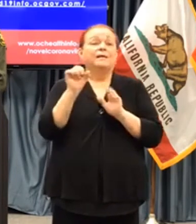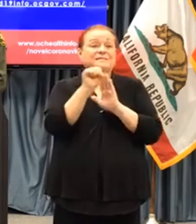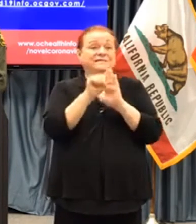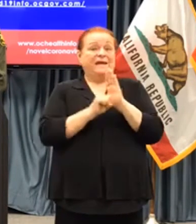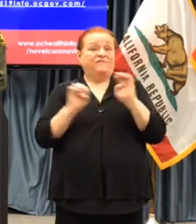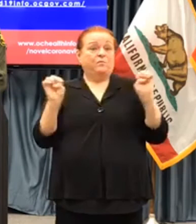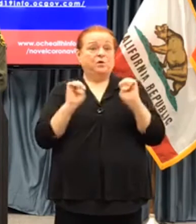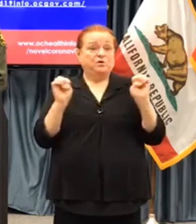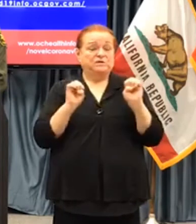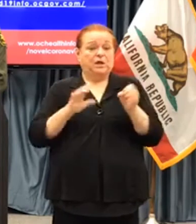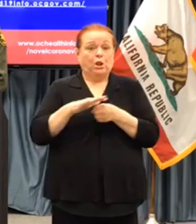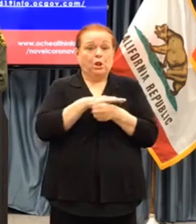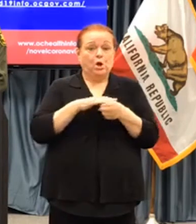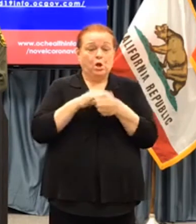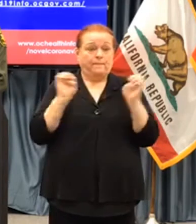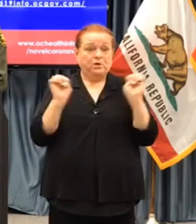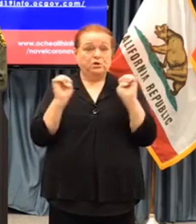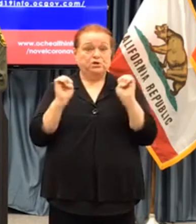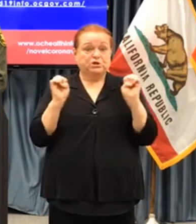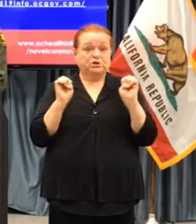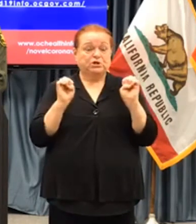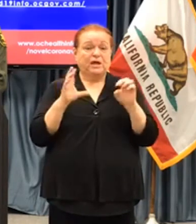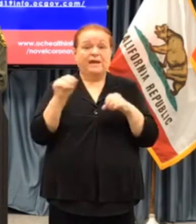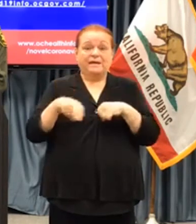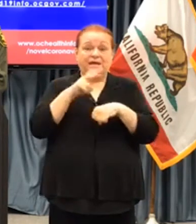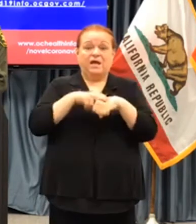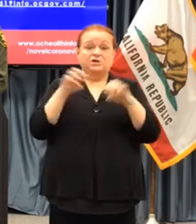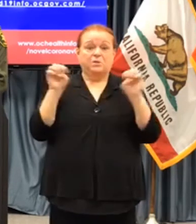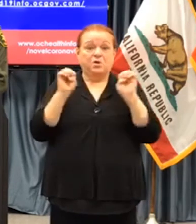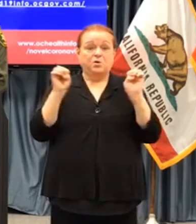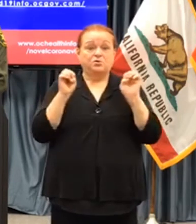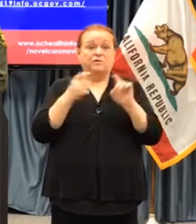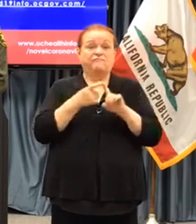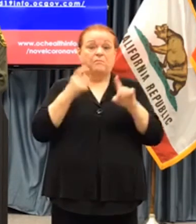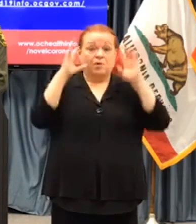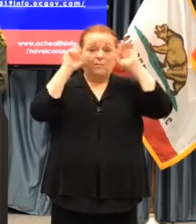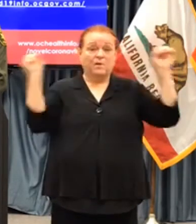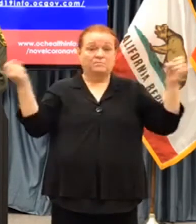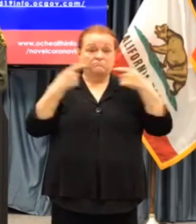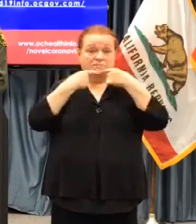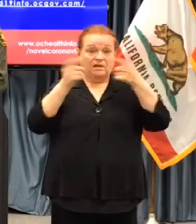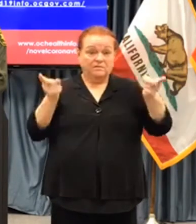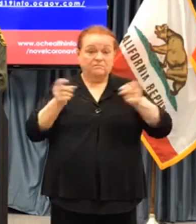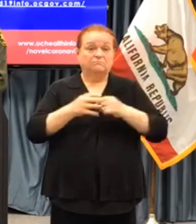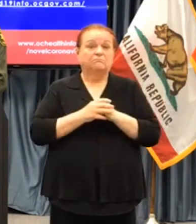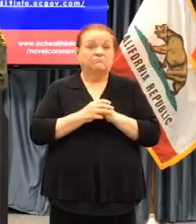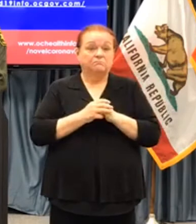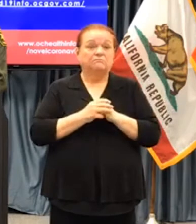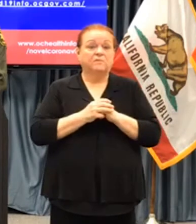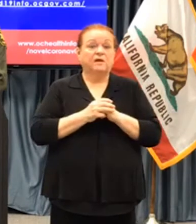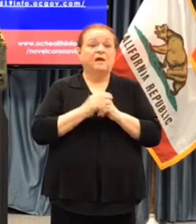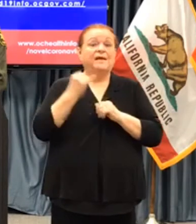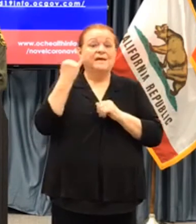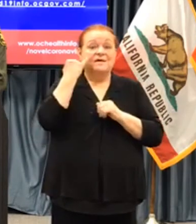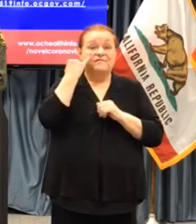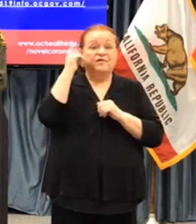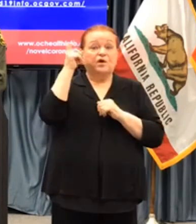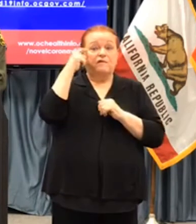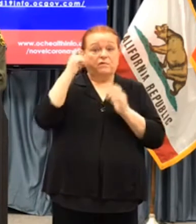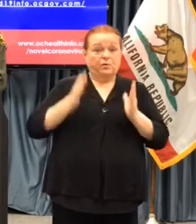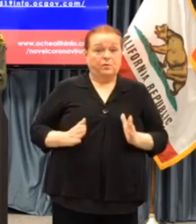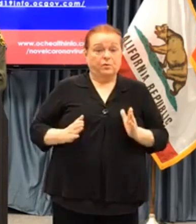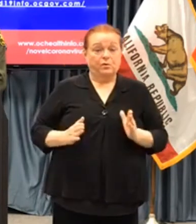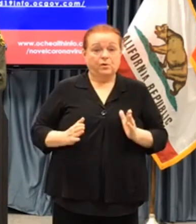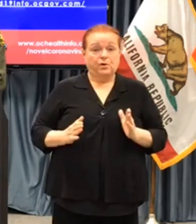It's a local emergency and also a gubernatorial and national emergency from presidential proclamation. So, as if the governor were